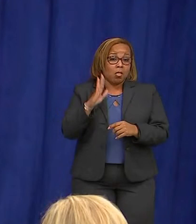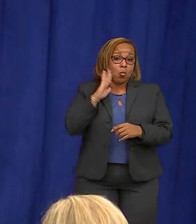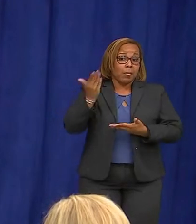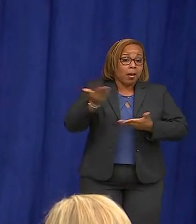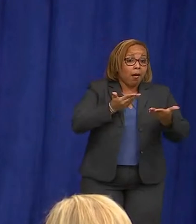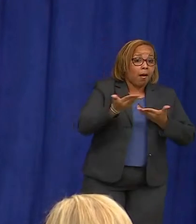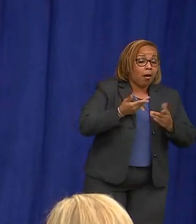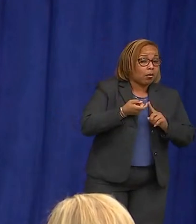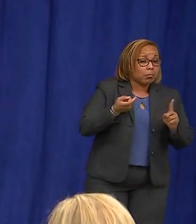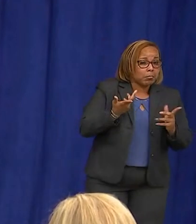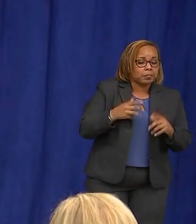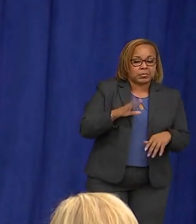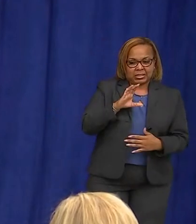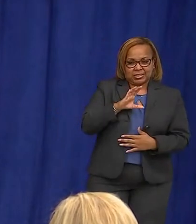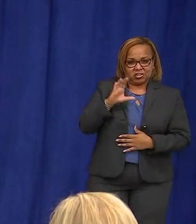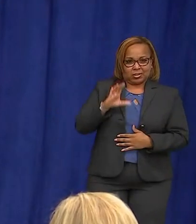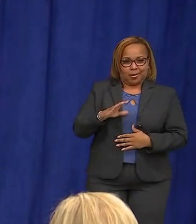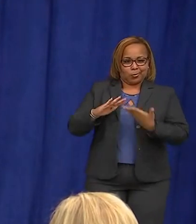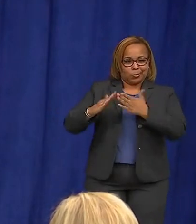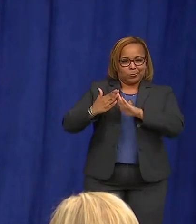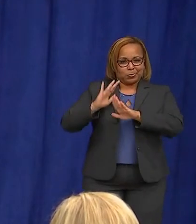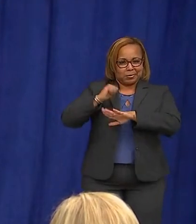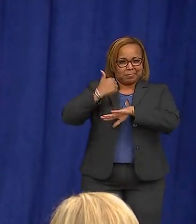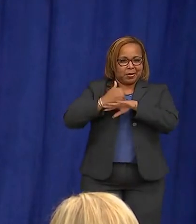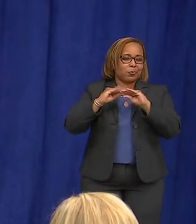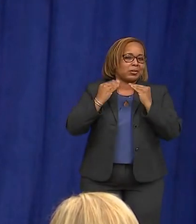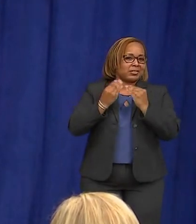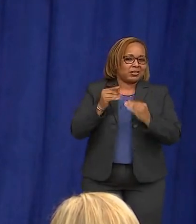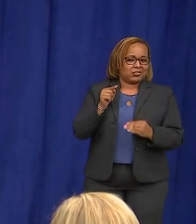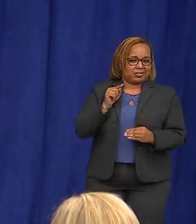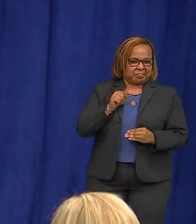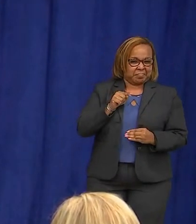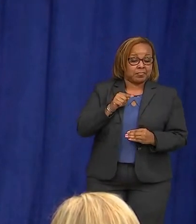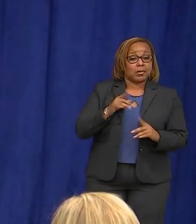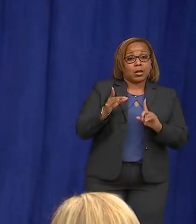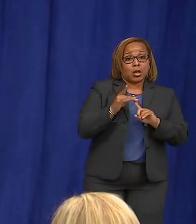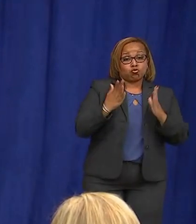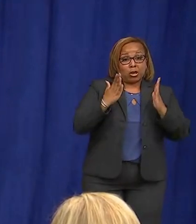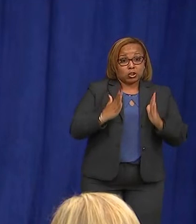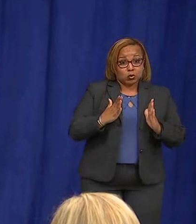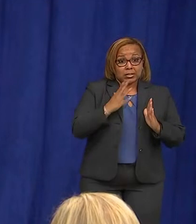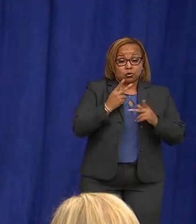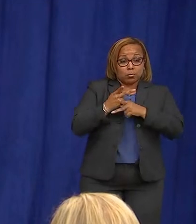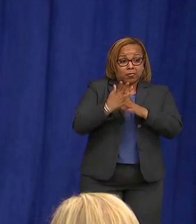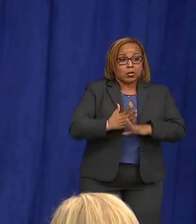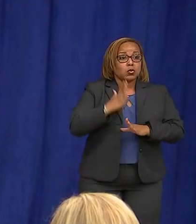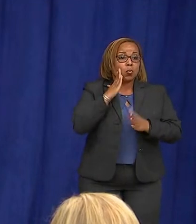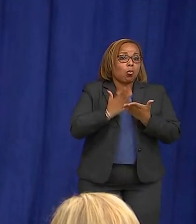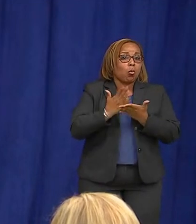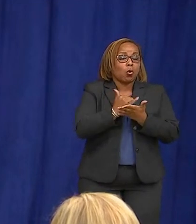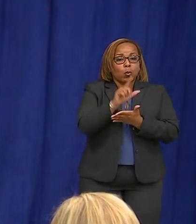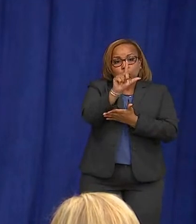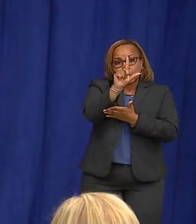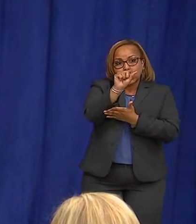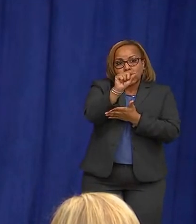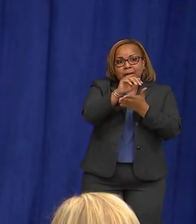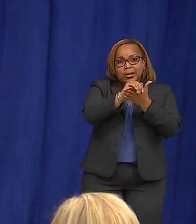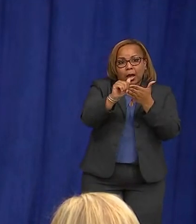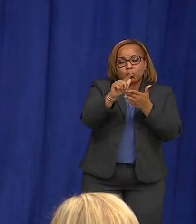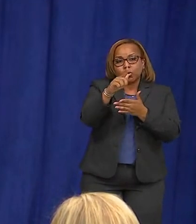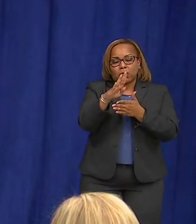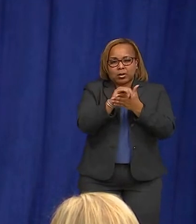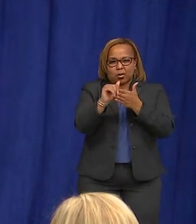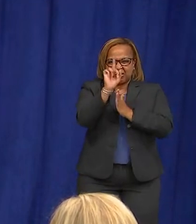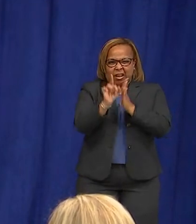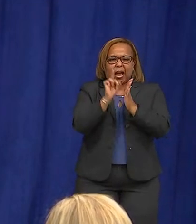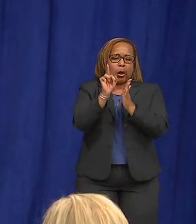be hired by Chicago community-based organizations. The tracers and the supervisors will earn $20 and $24